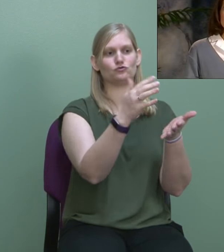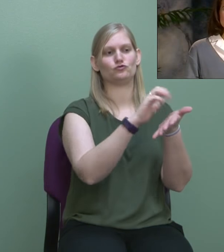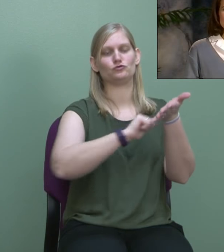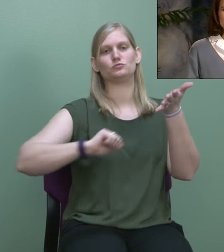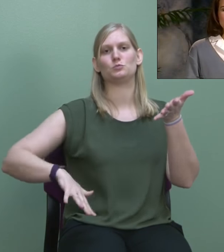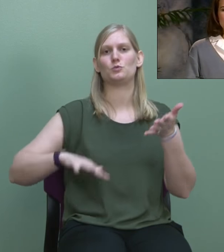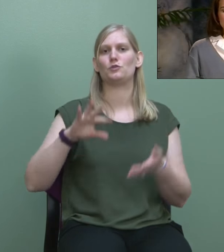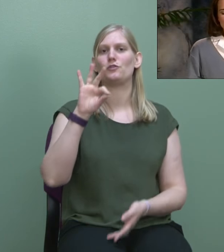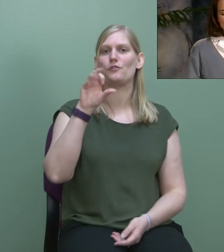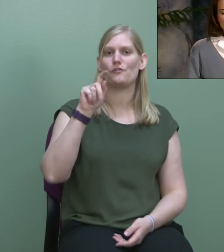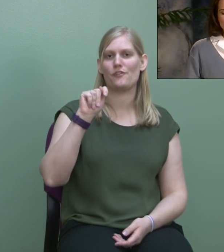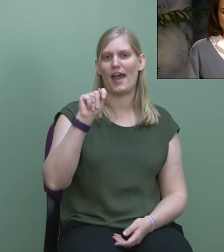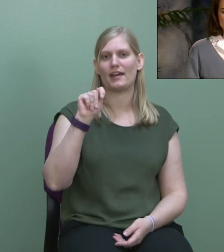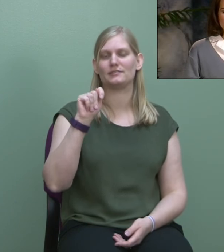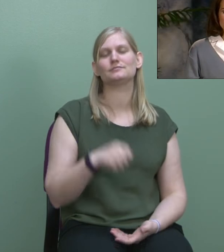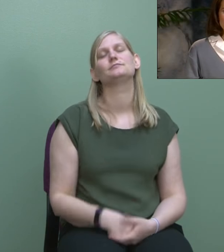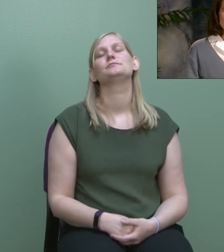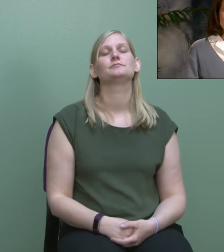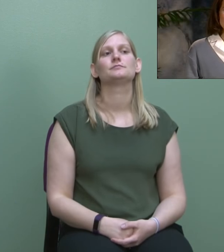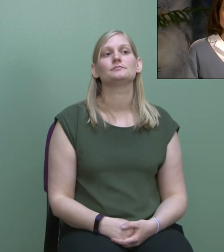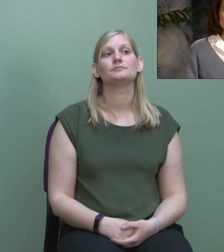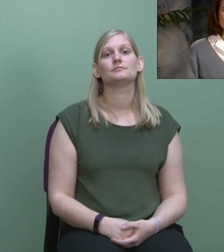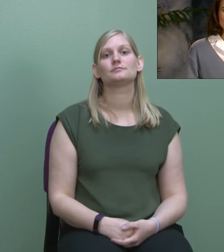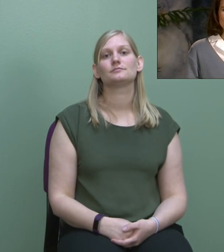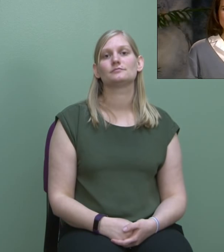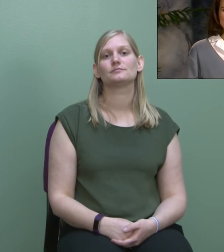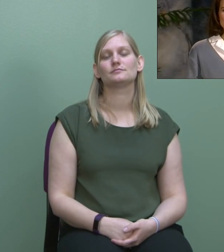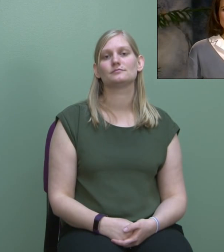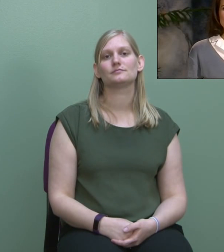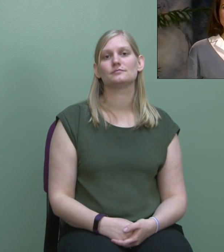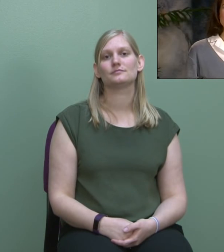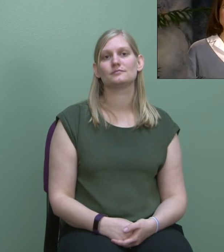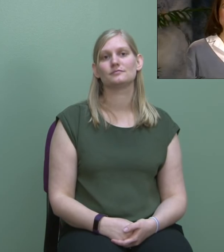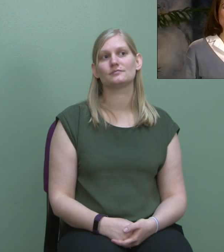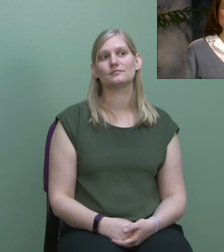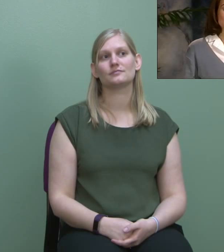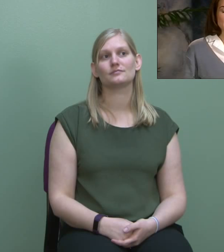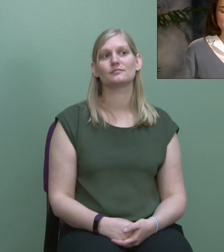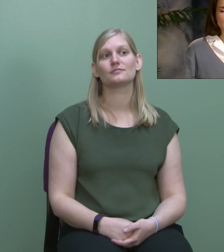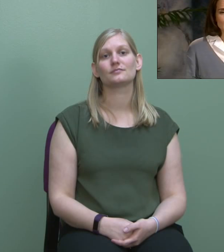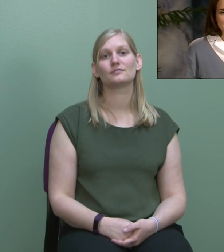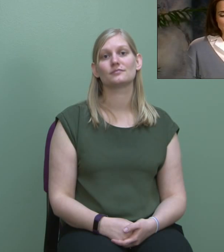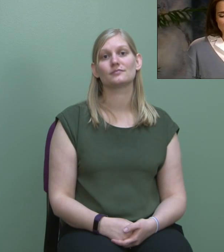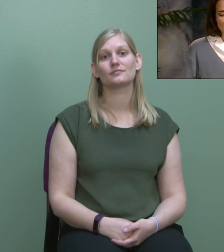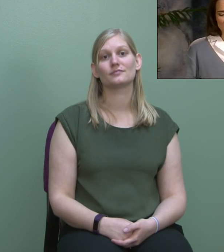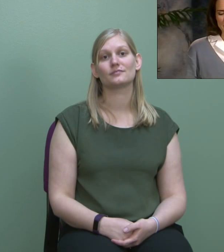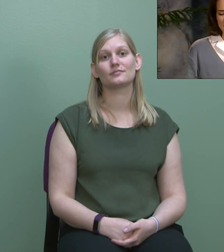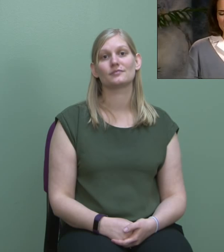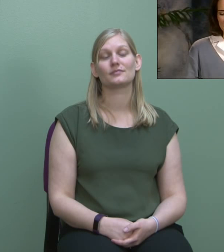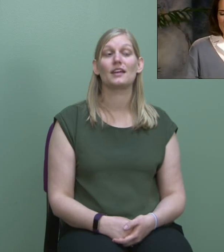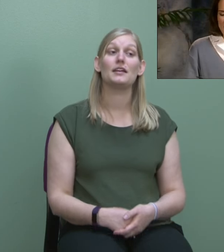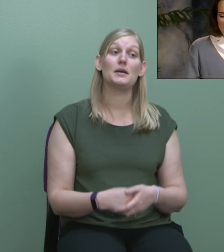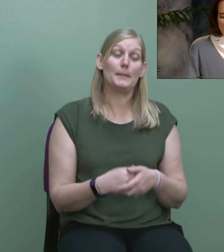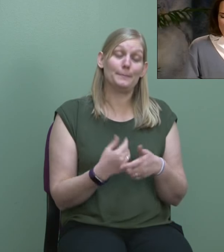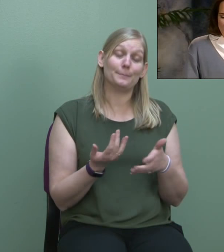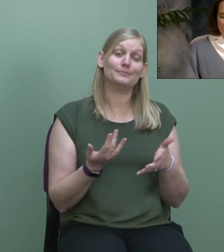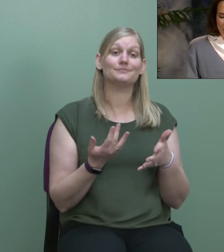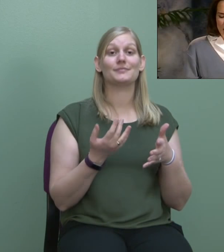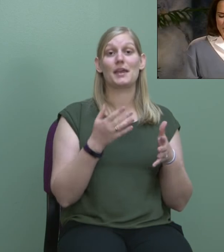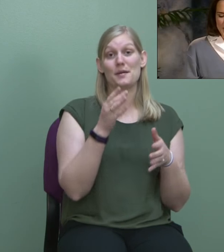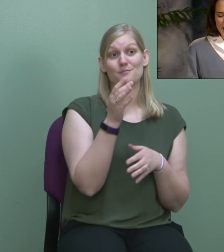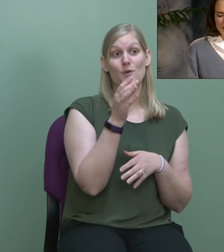However, with the dairy group, regular milk is more healthy than, for instance, chocolate milk.